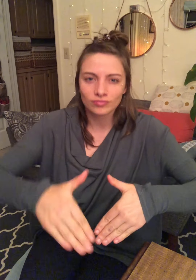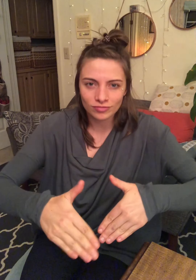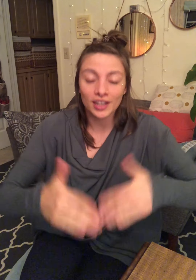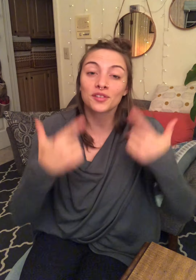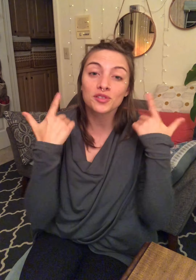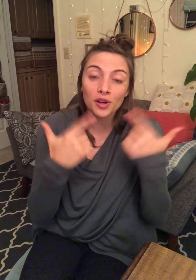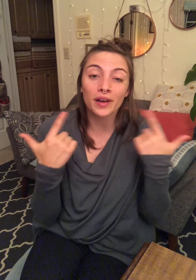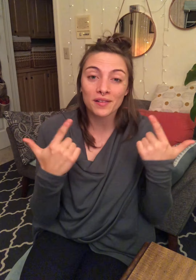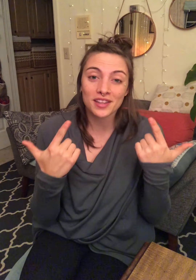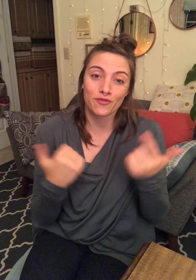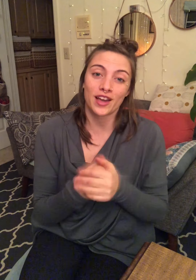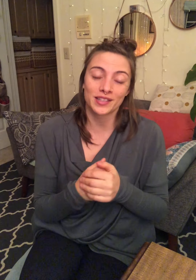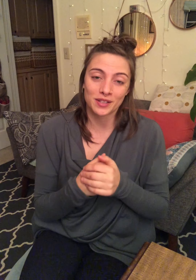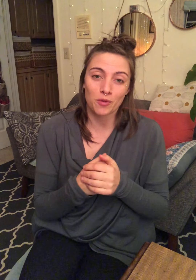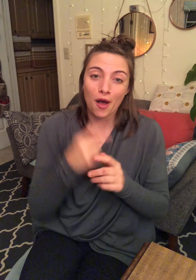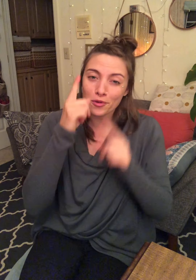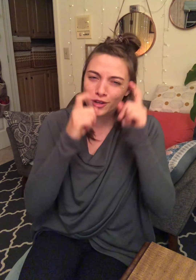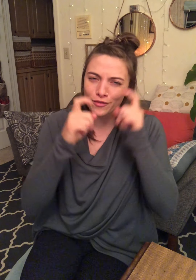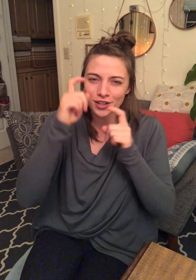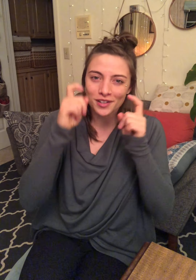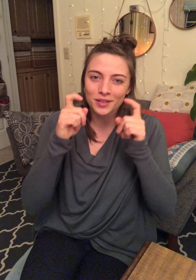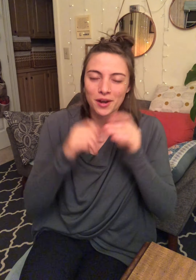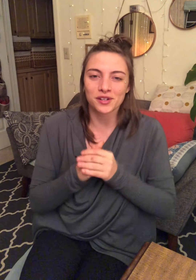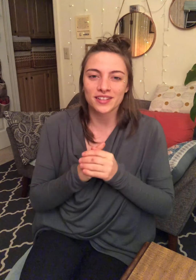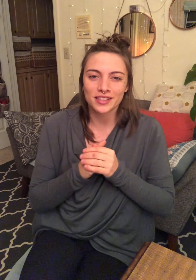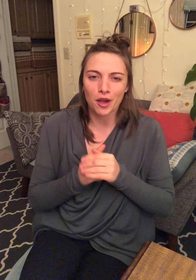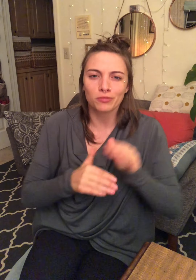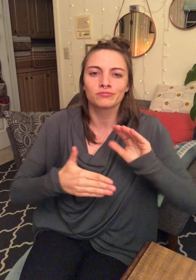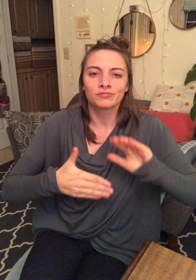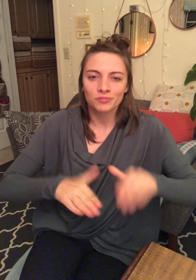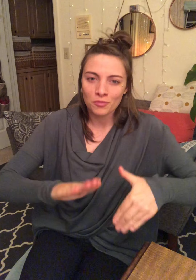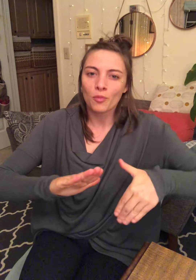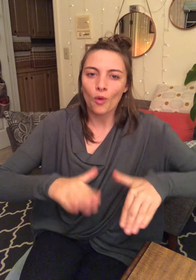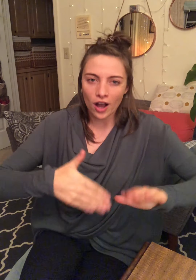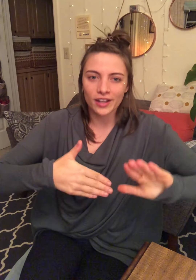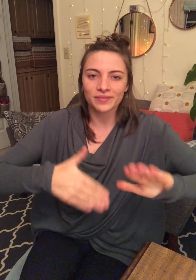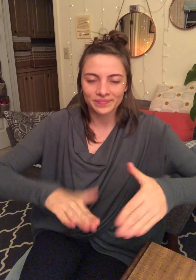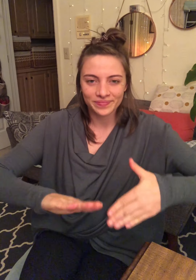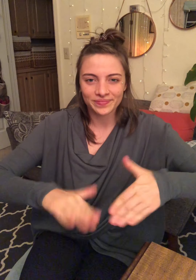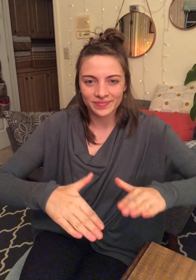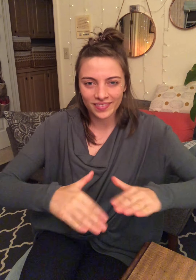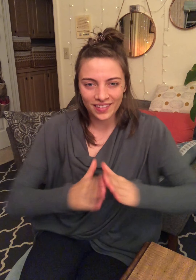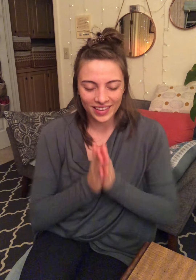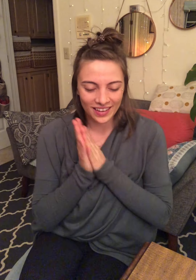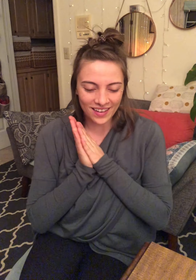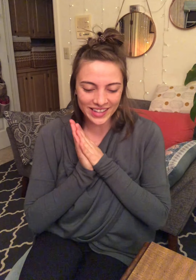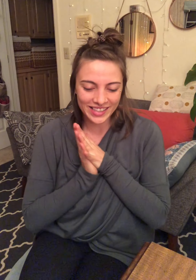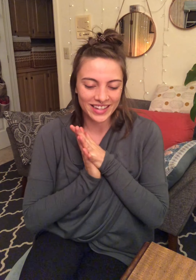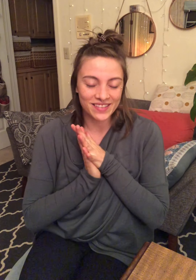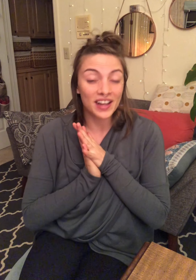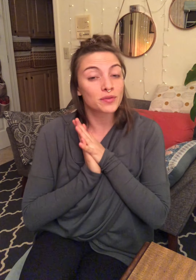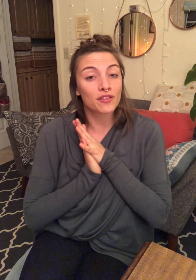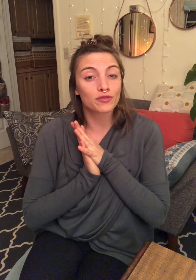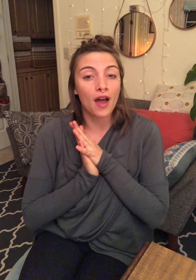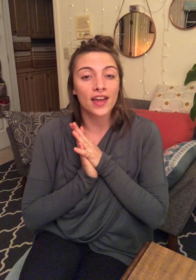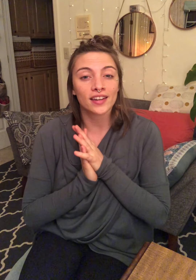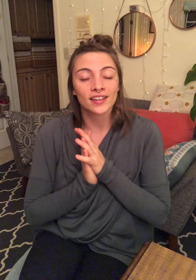and you're showing it with your face as well, with your facial expressions. So walk. Awesome. Next we have run.